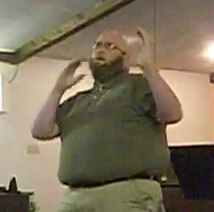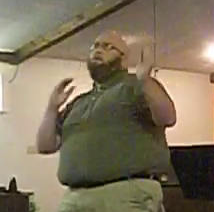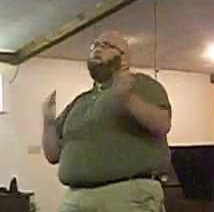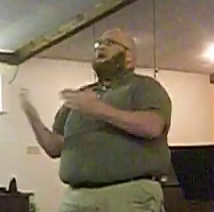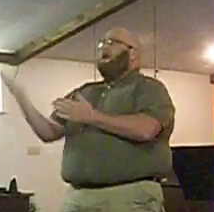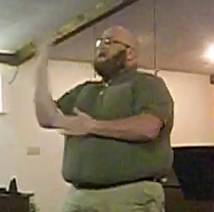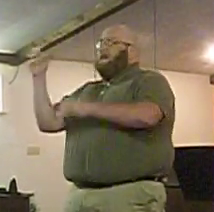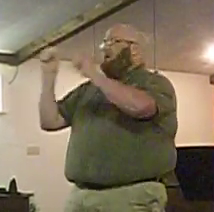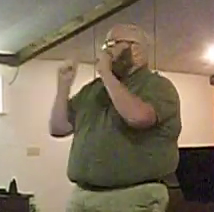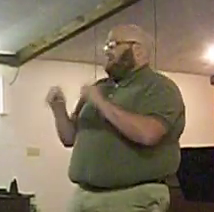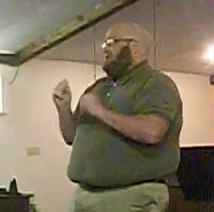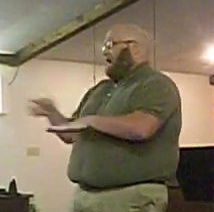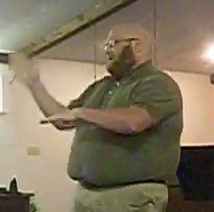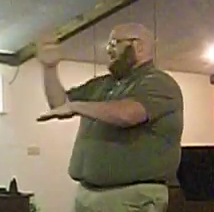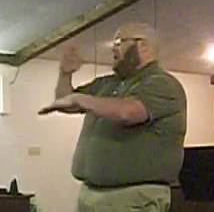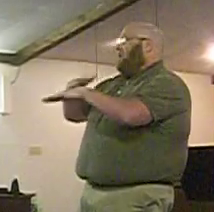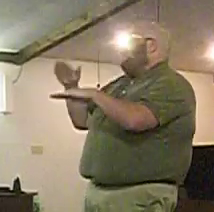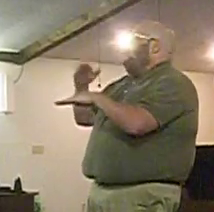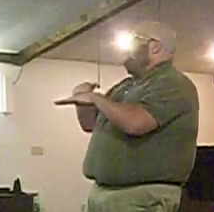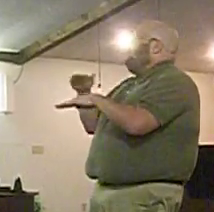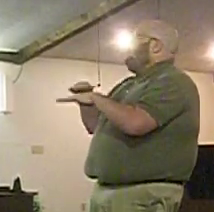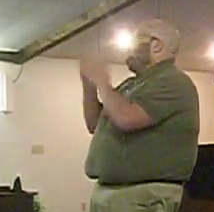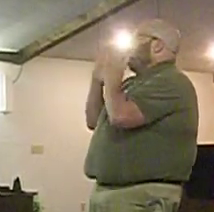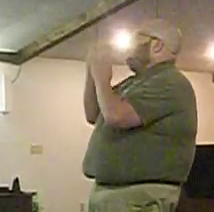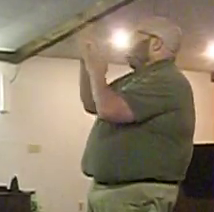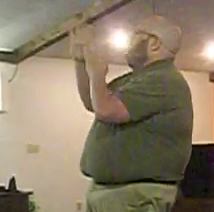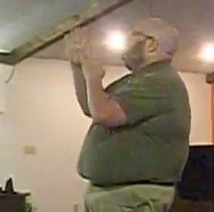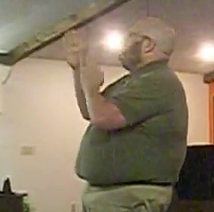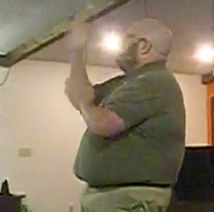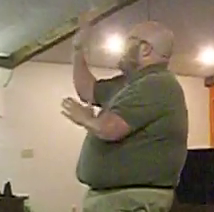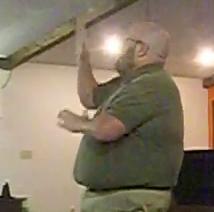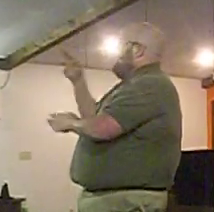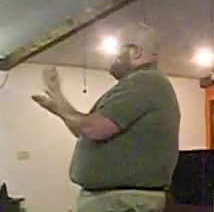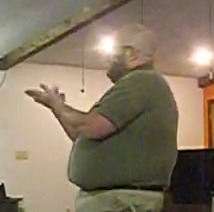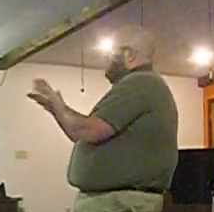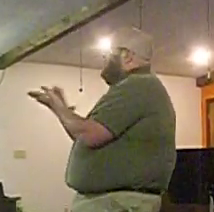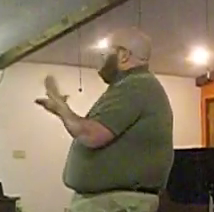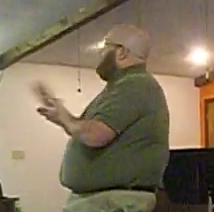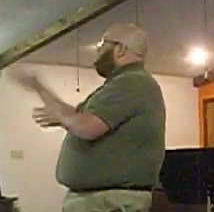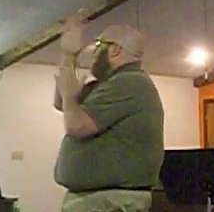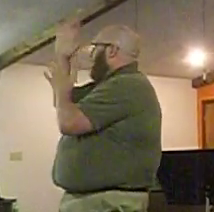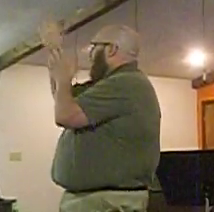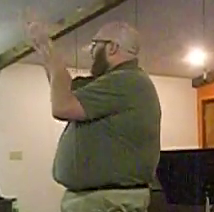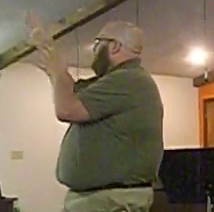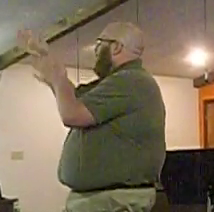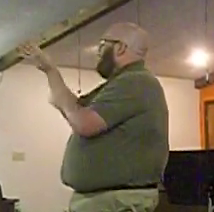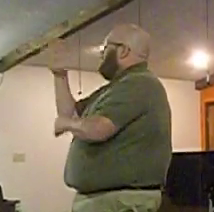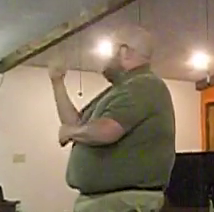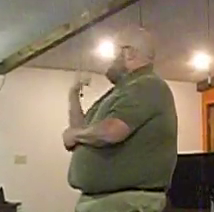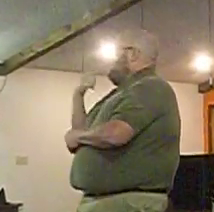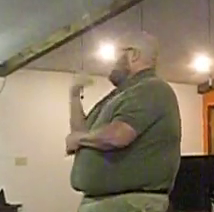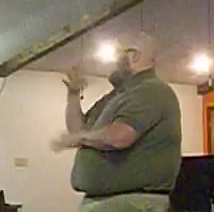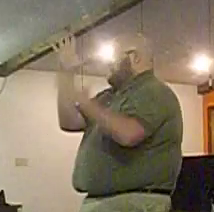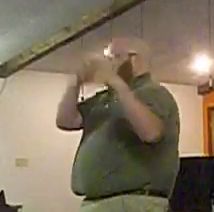He could have called his holy father, and